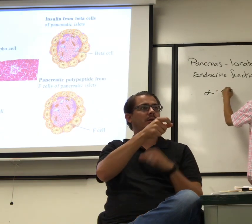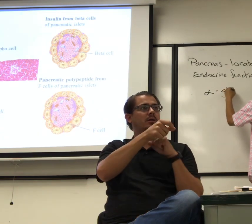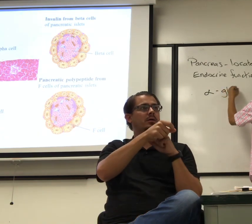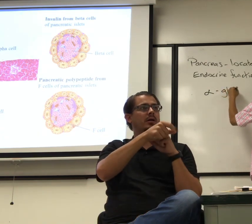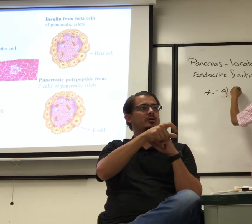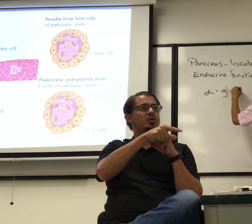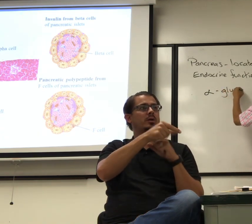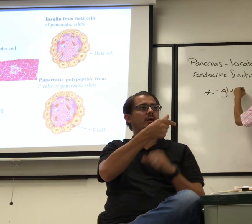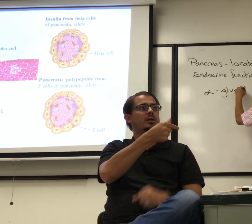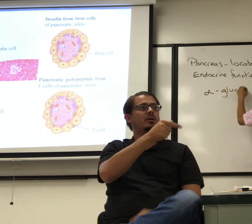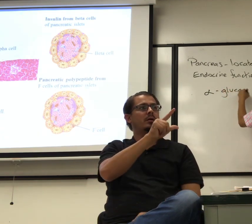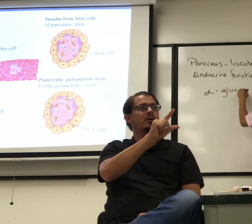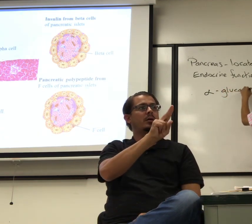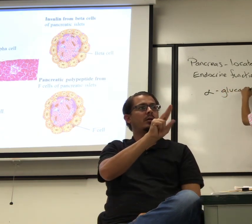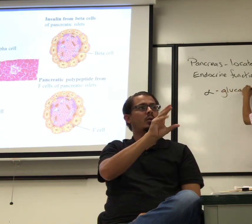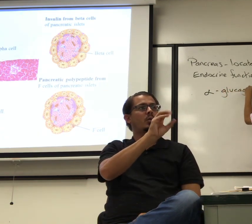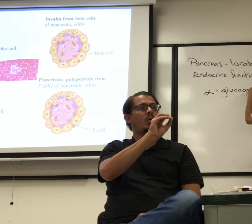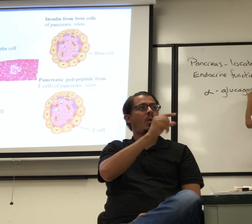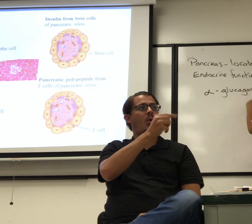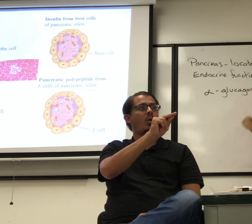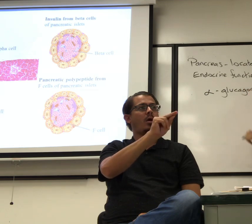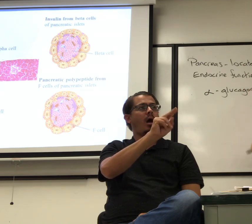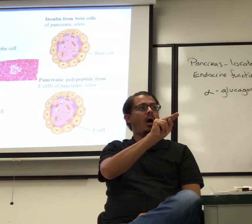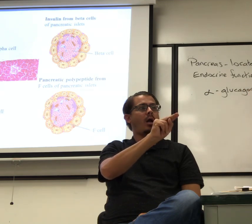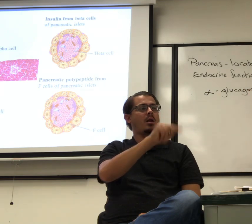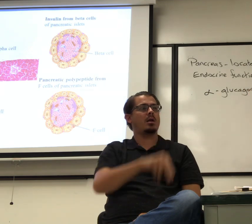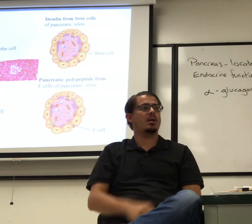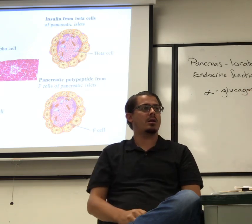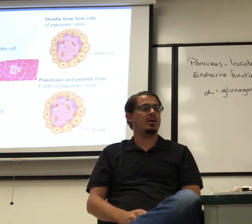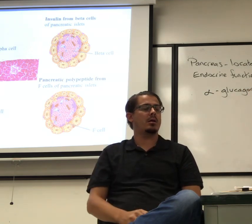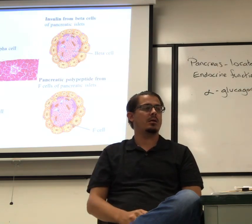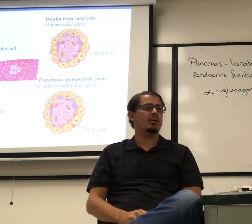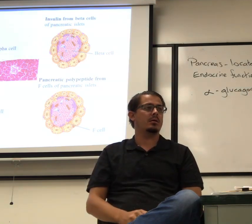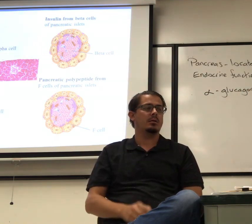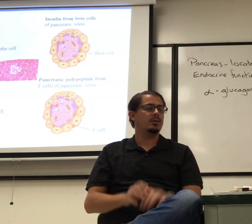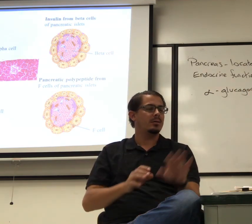beta. The alpha cells secrete glucagon.